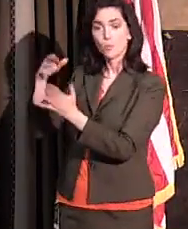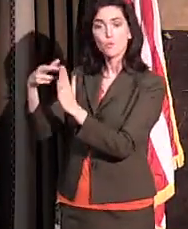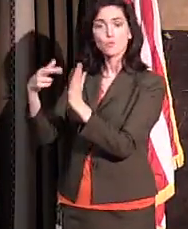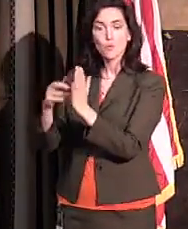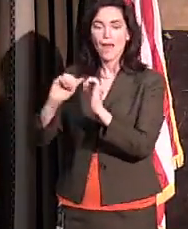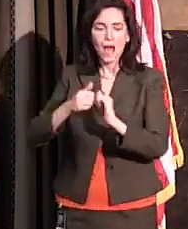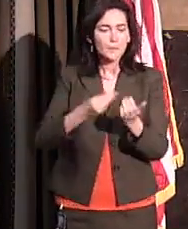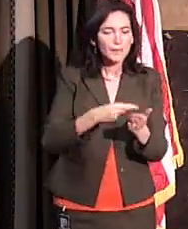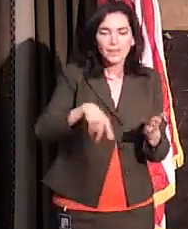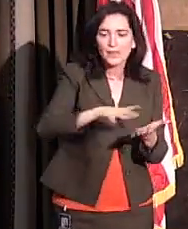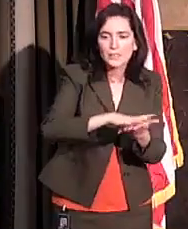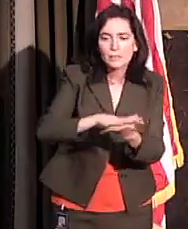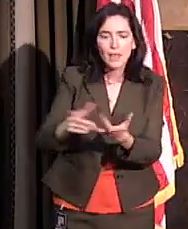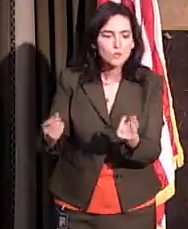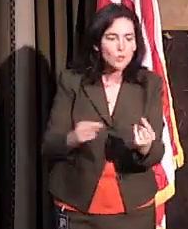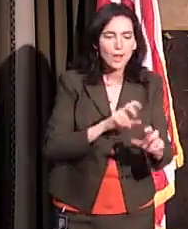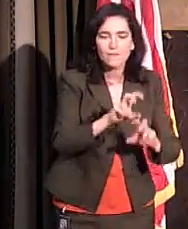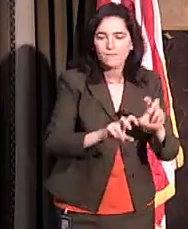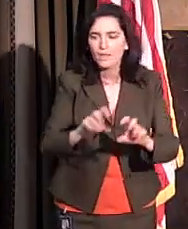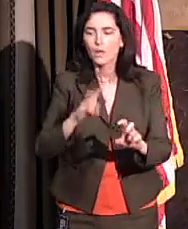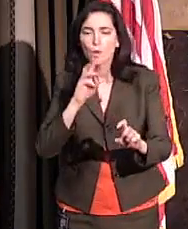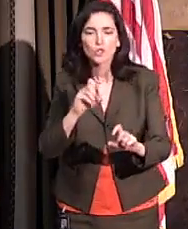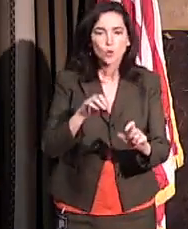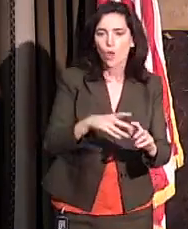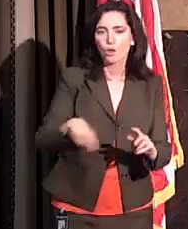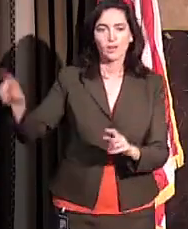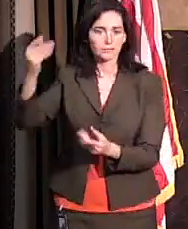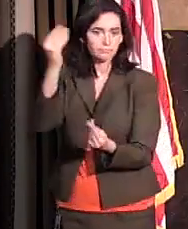is water and sewer also.